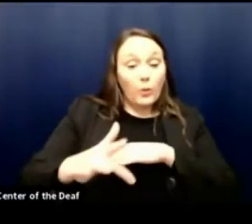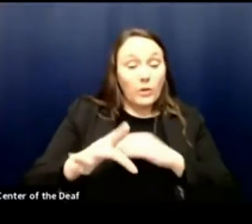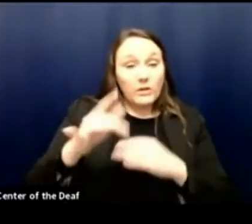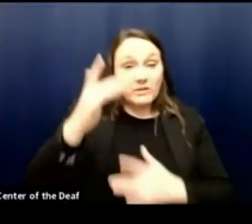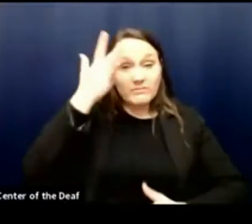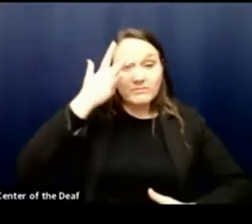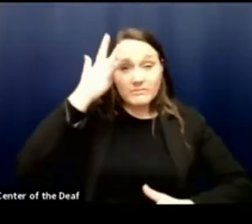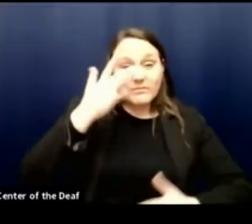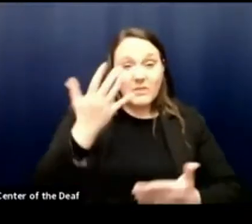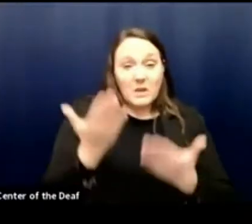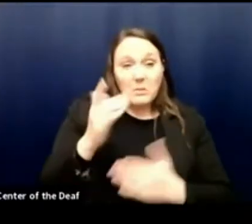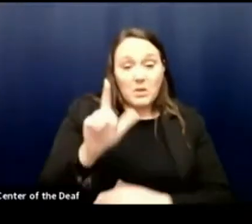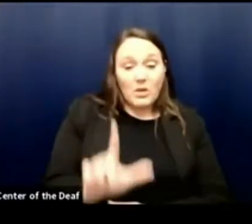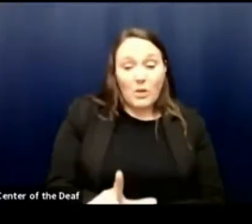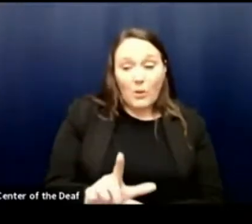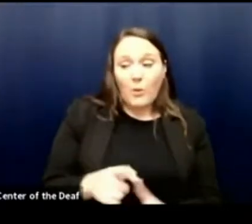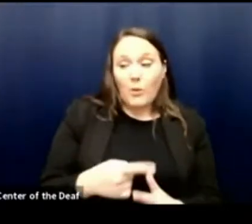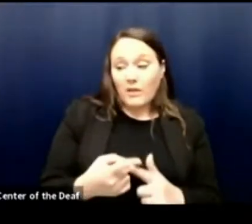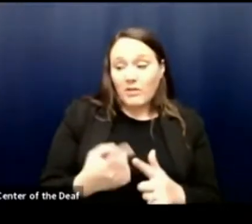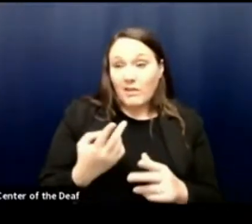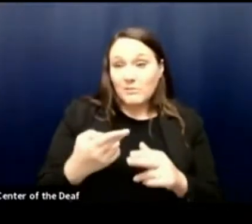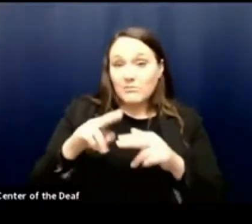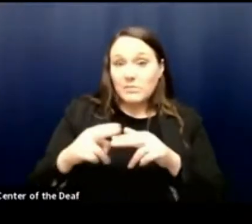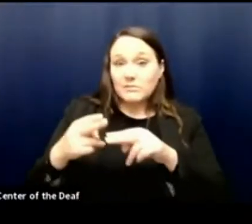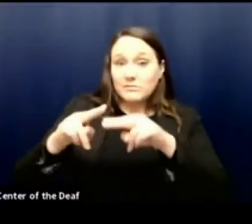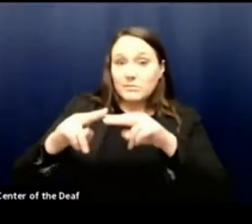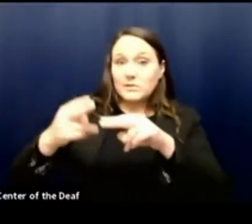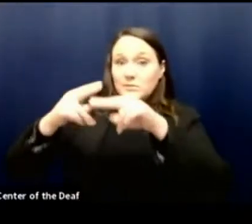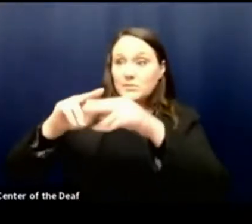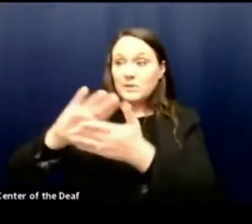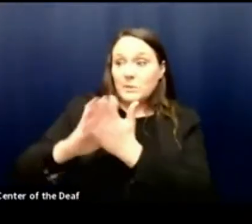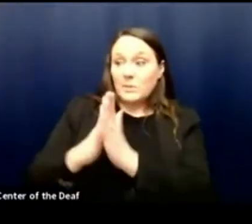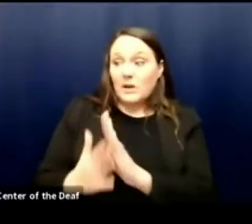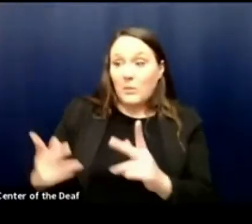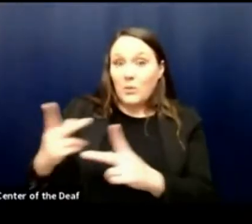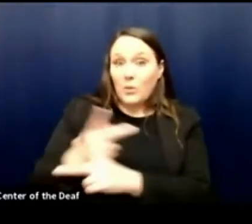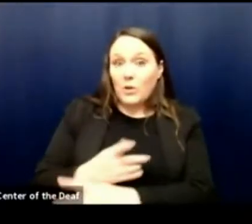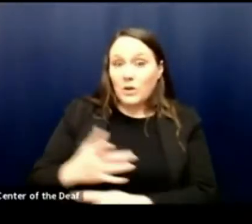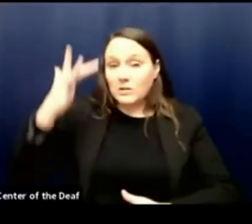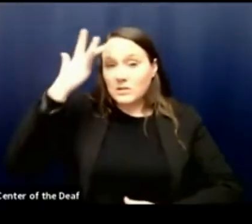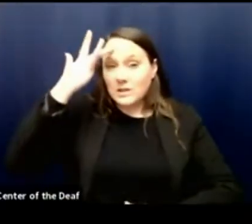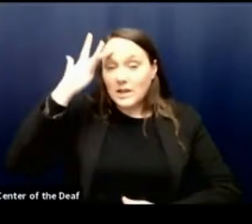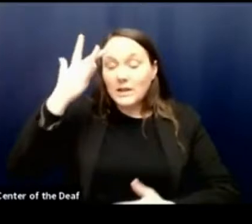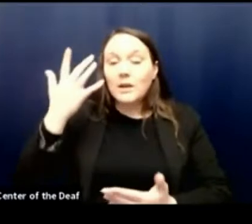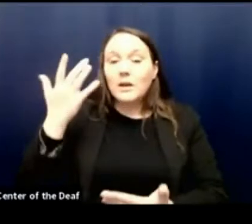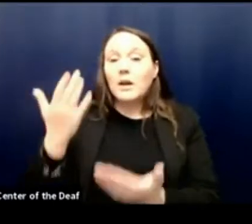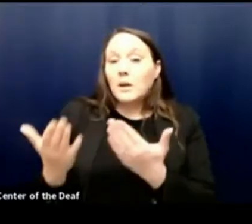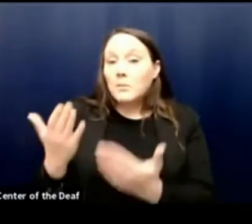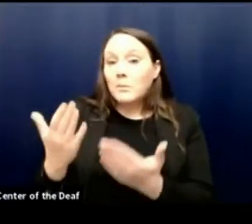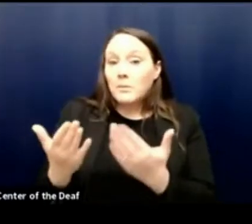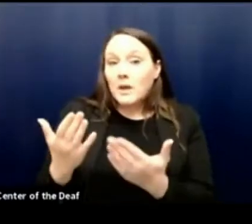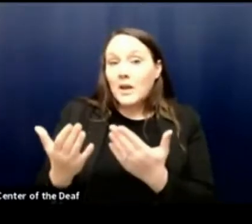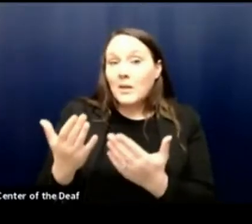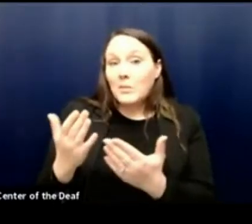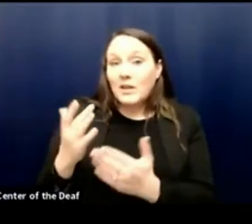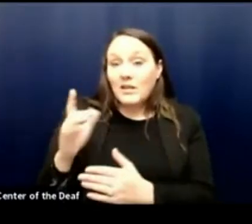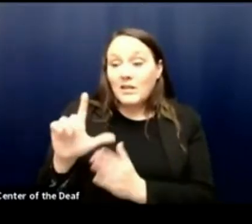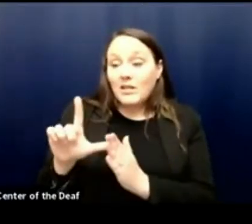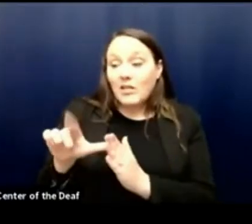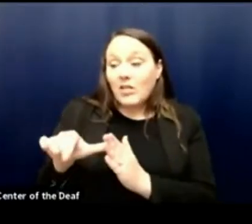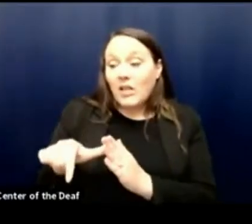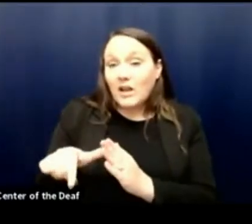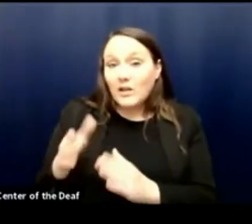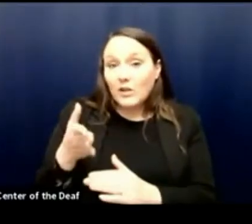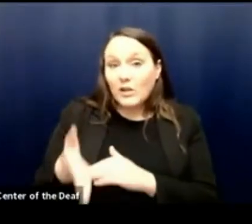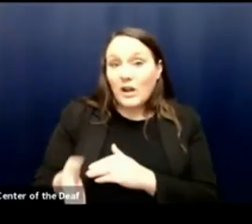low viral load and it goes up and you become more ill. It might be that late in your